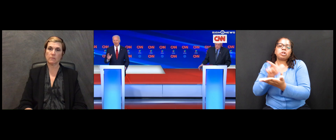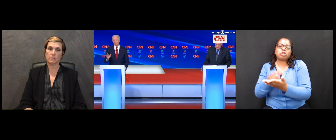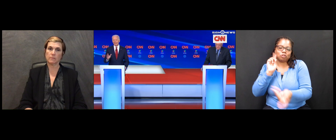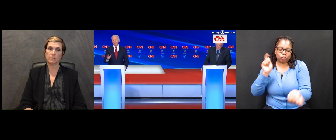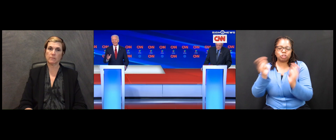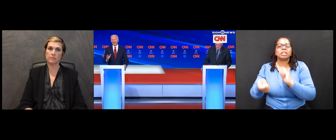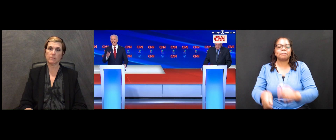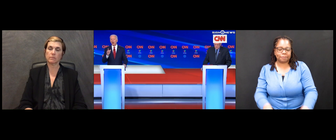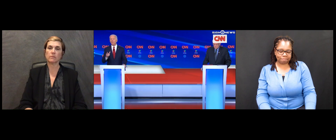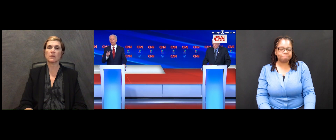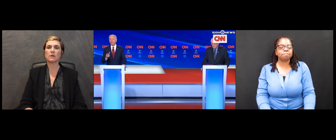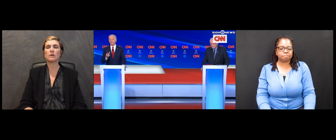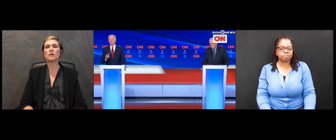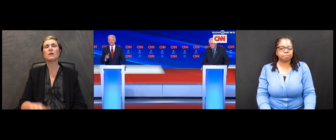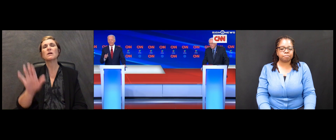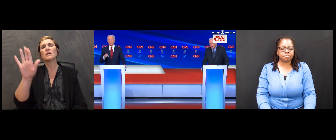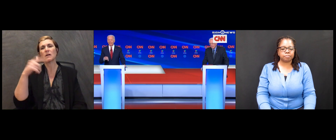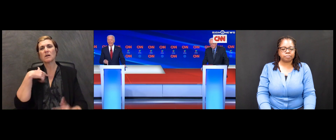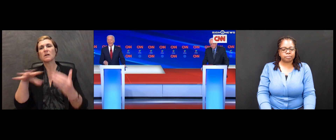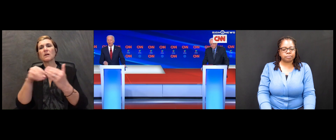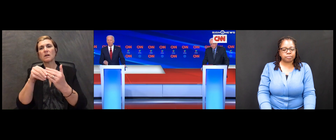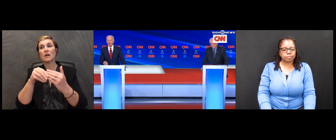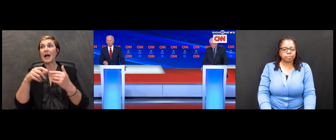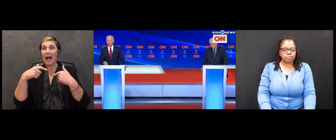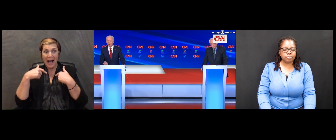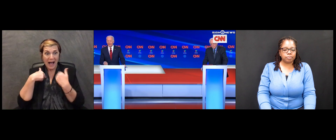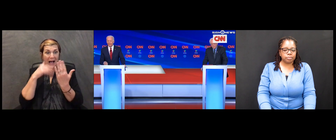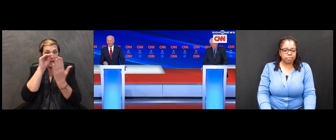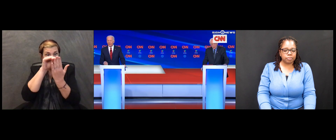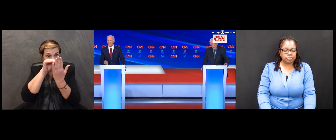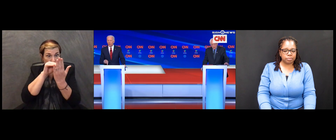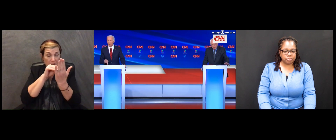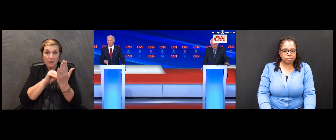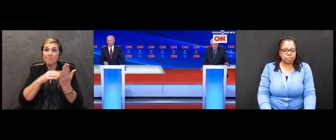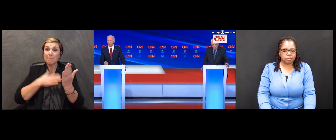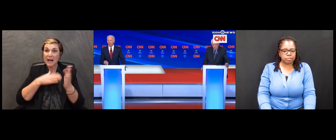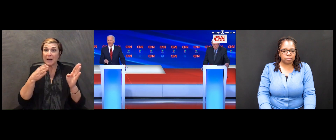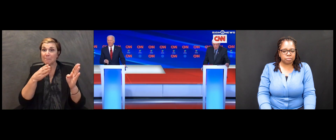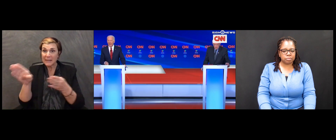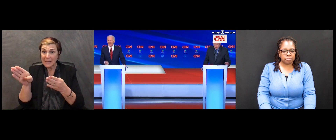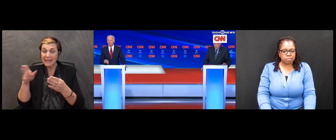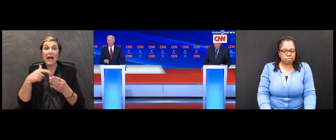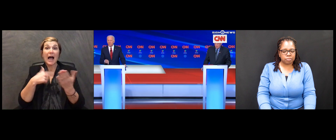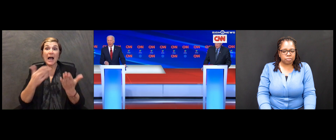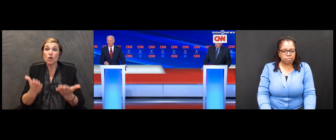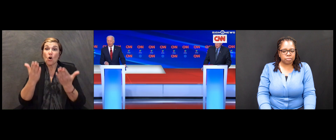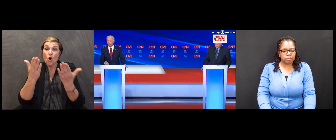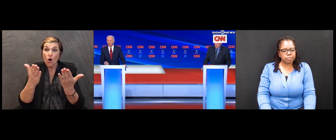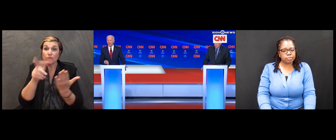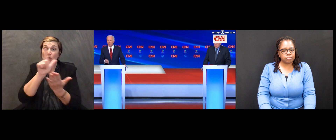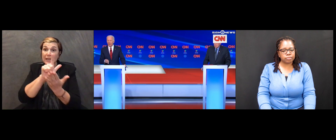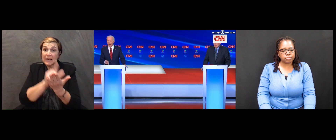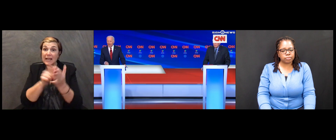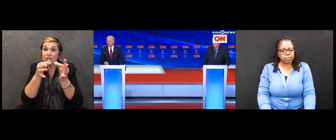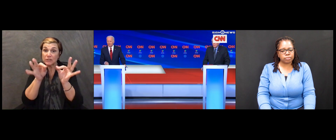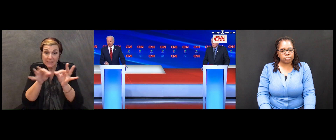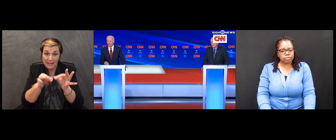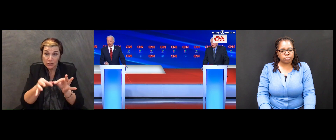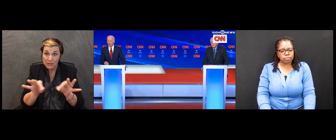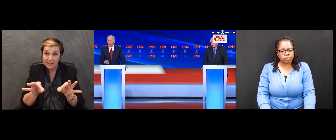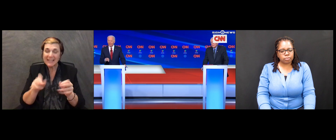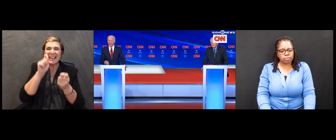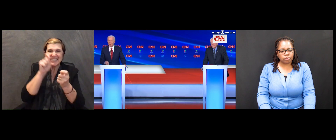change that. If I may, I offered legislation. I laid out on my plan that it would cover exactly what is not covered by the